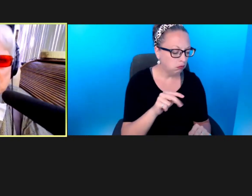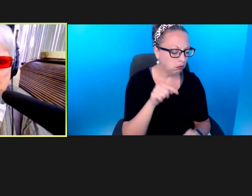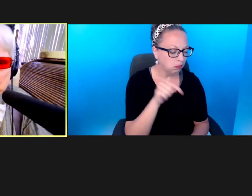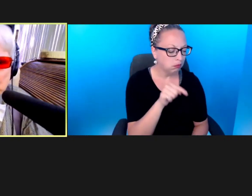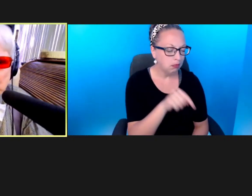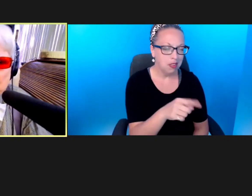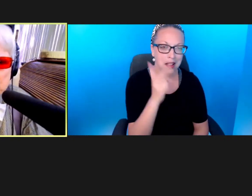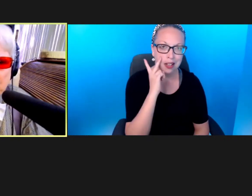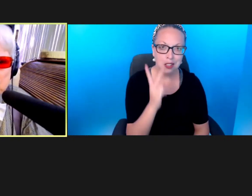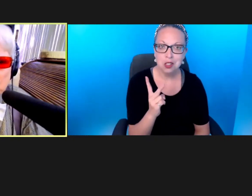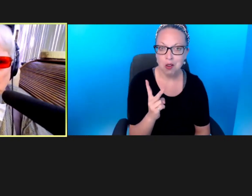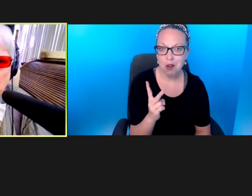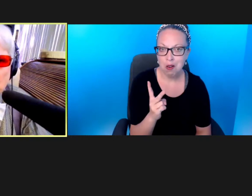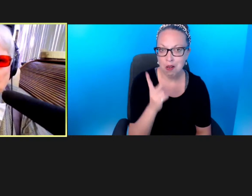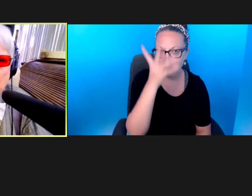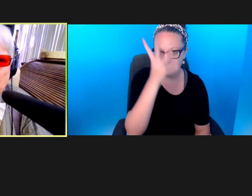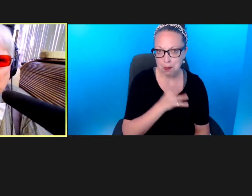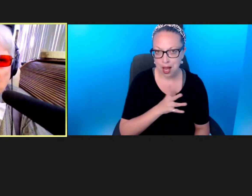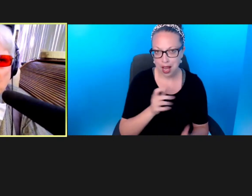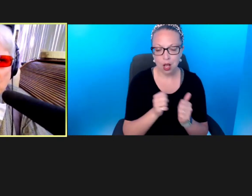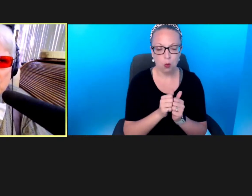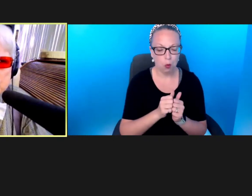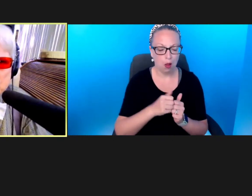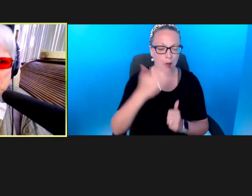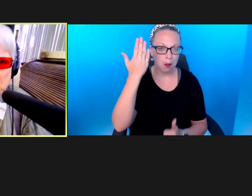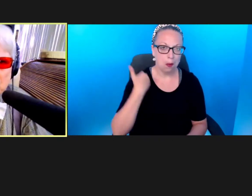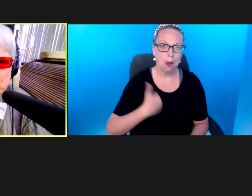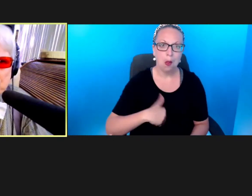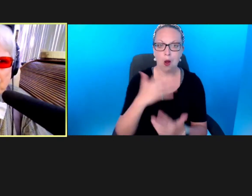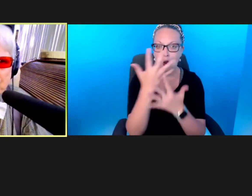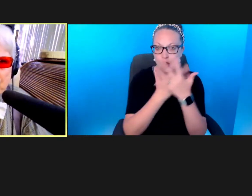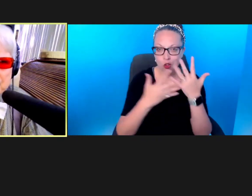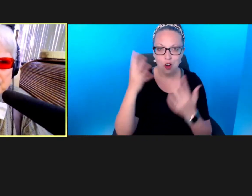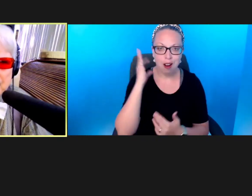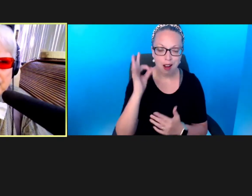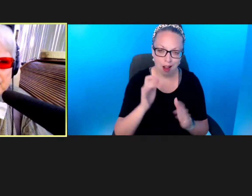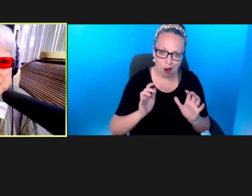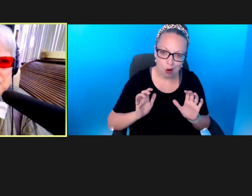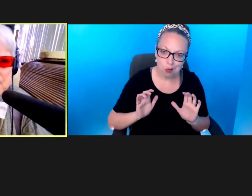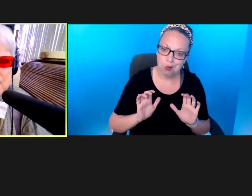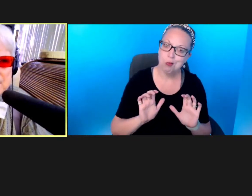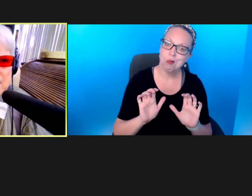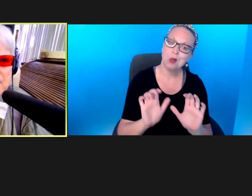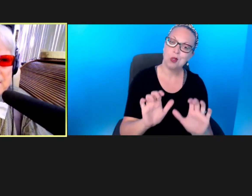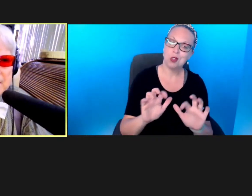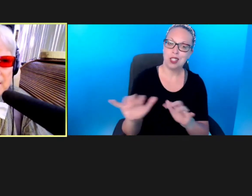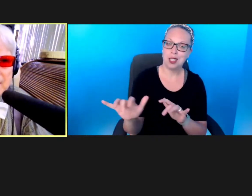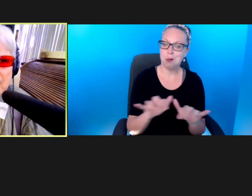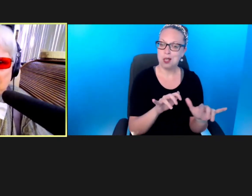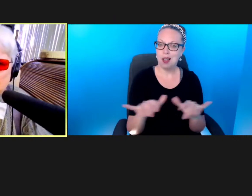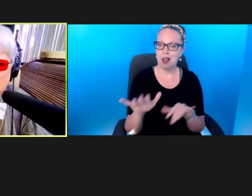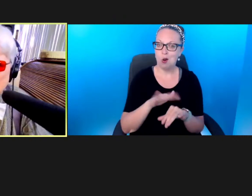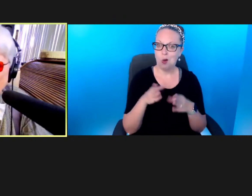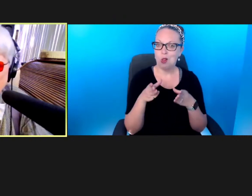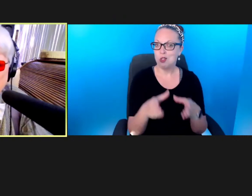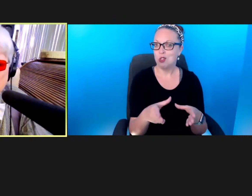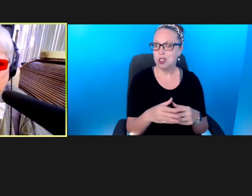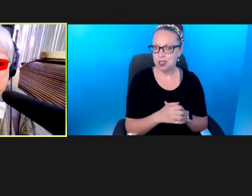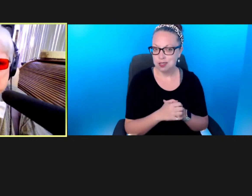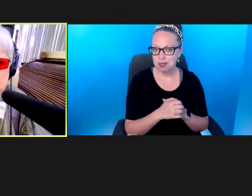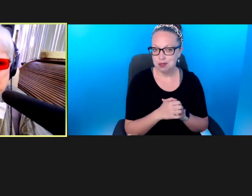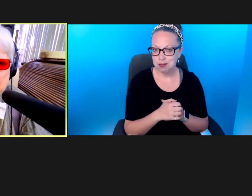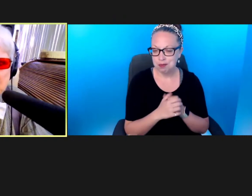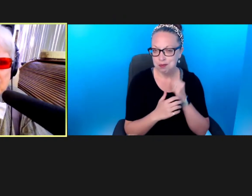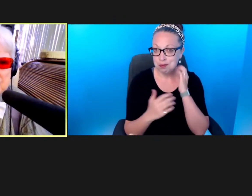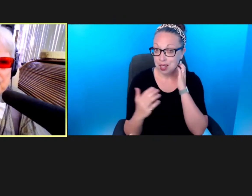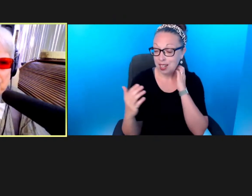I saw a man with long gray hair pushing a piano down the street, and he went